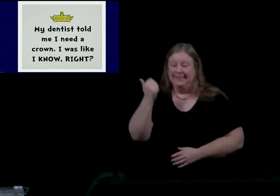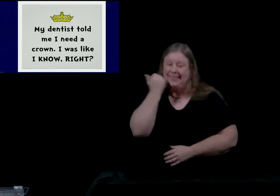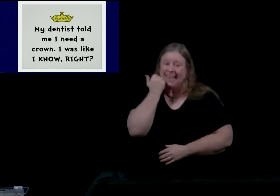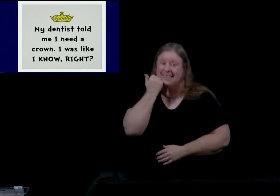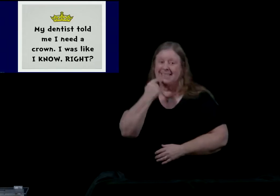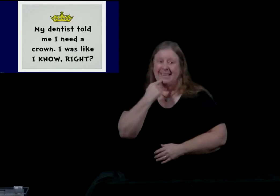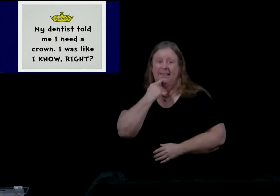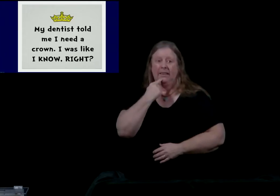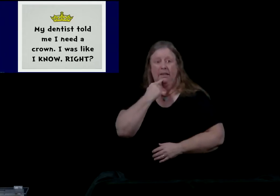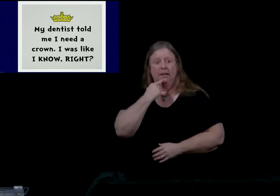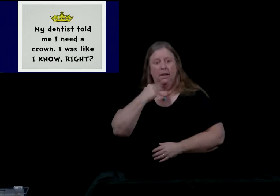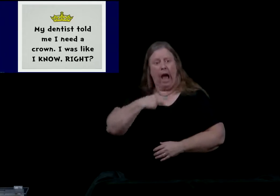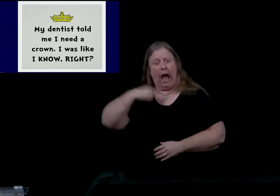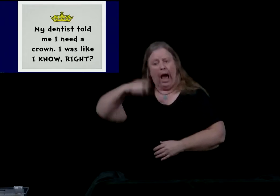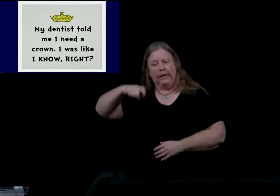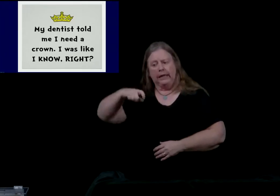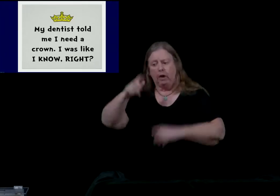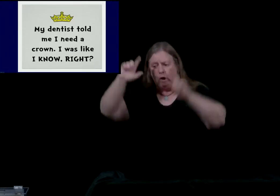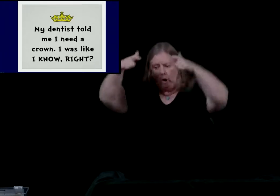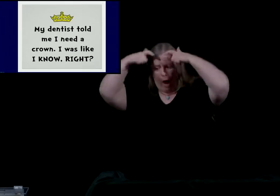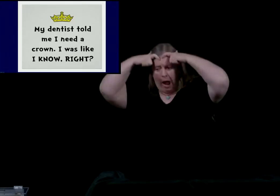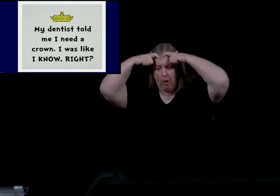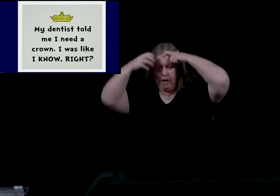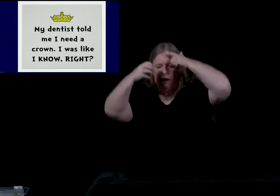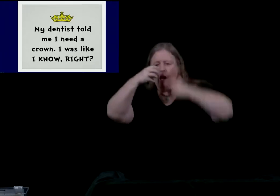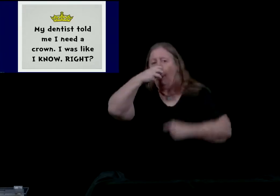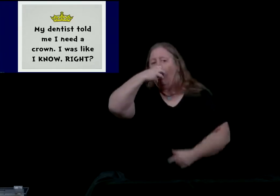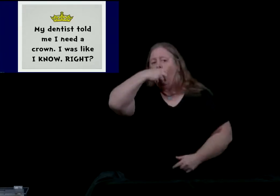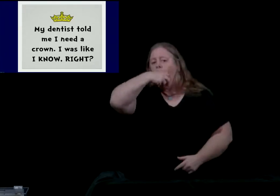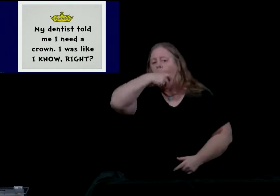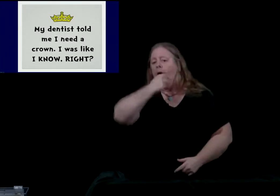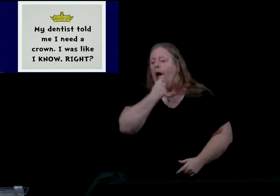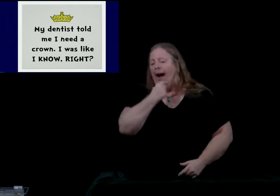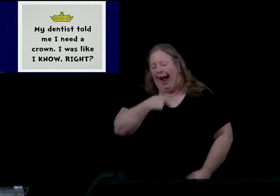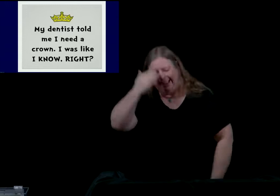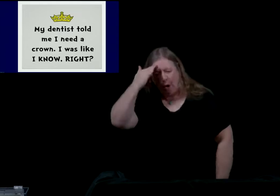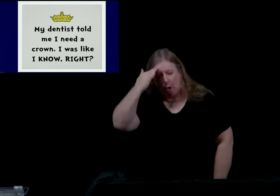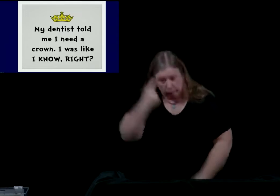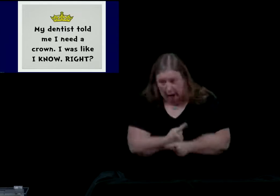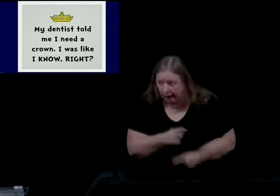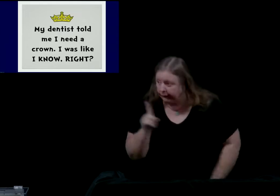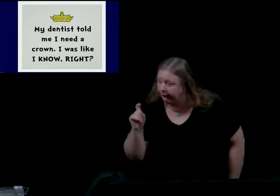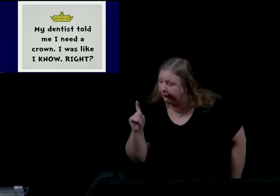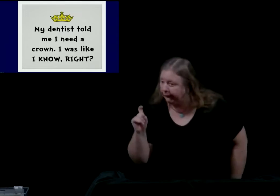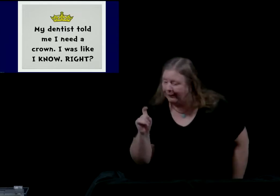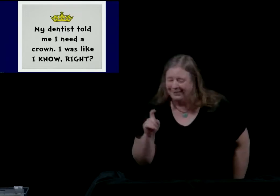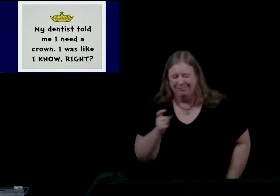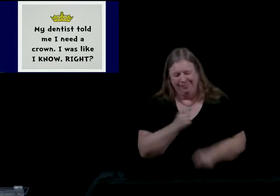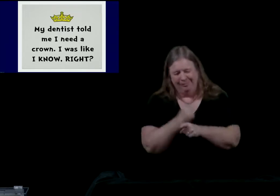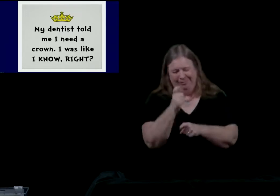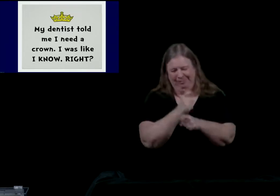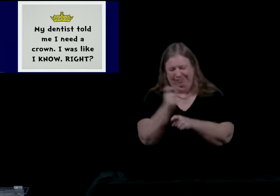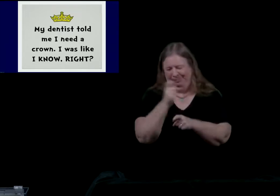That's pretty cute. Dentist told me, "I need a new crown." I was like, "I know, right?"